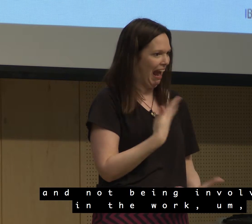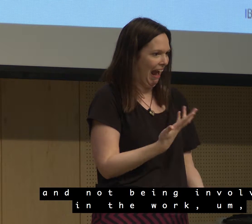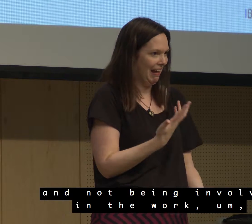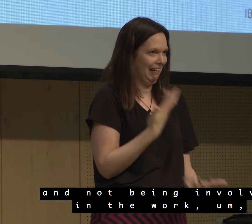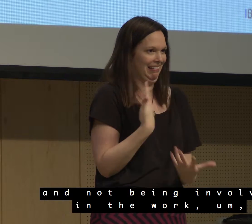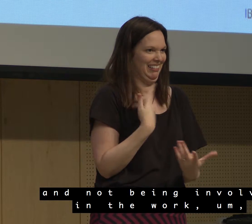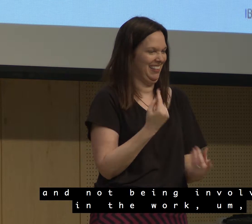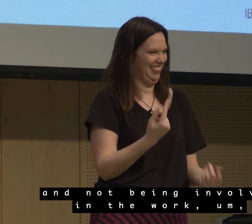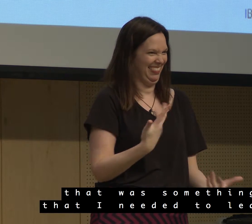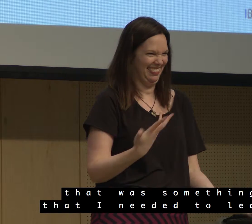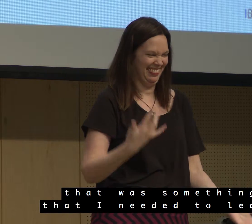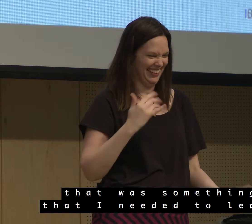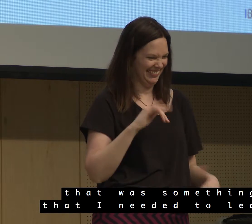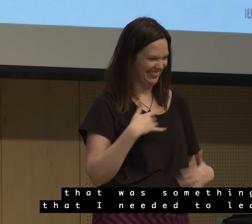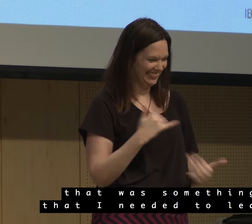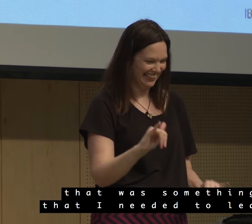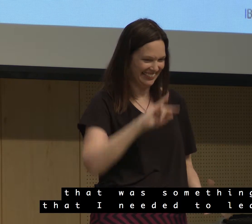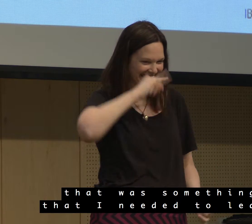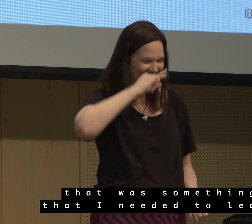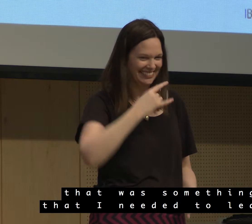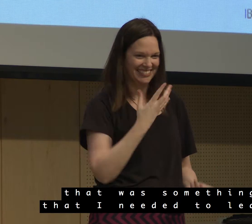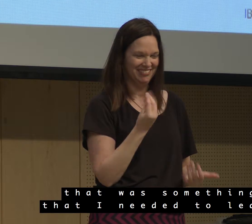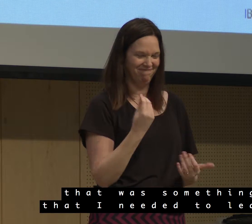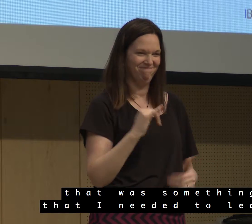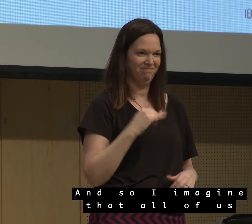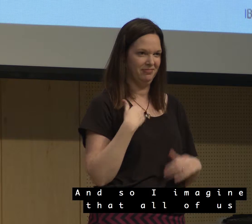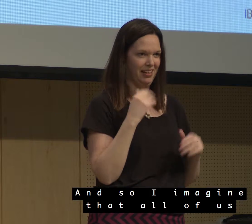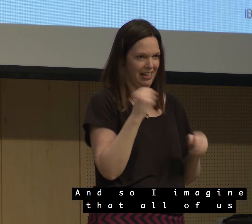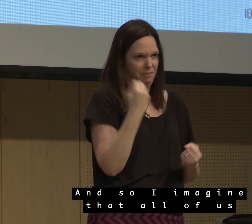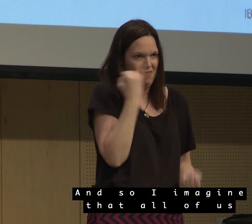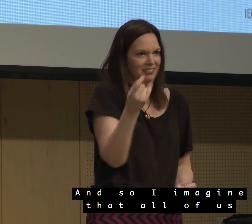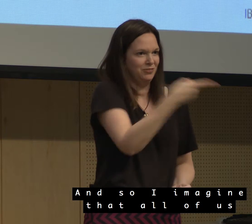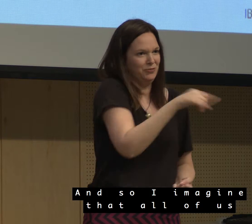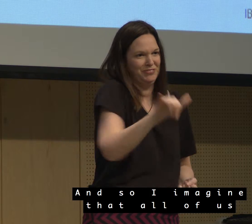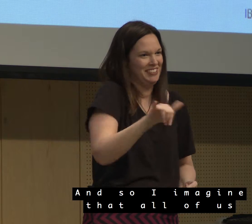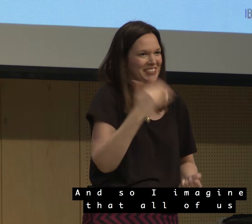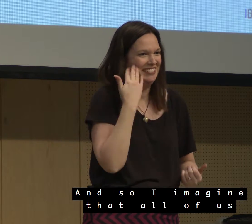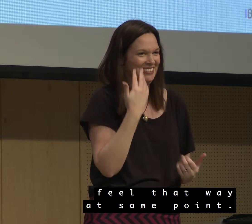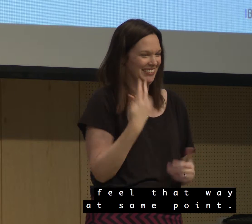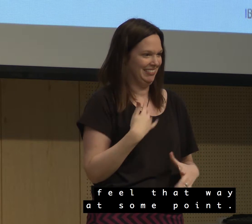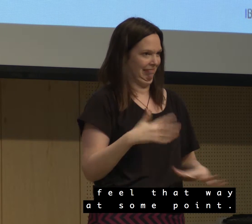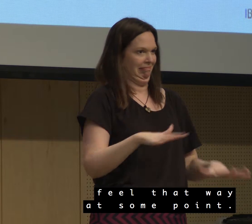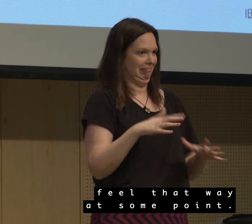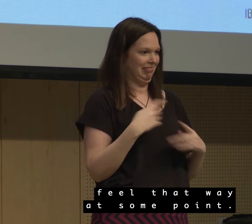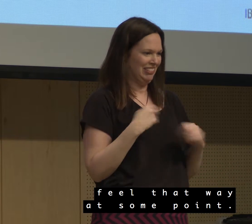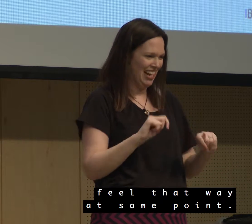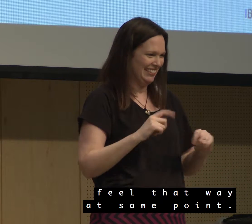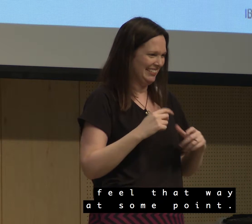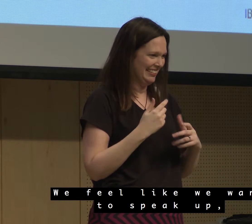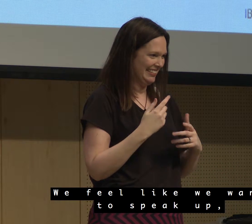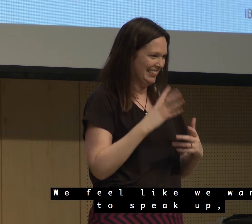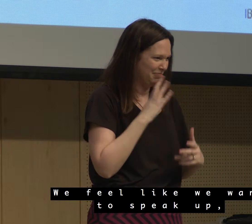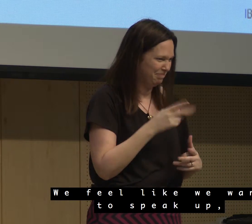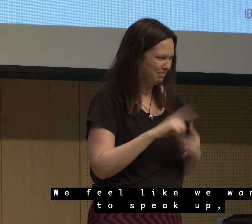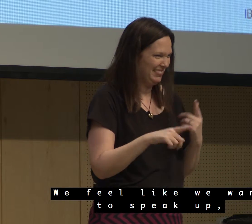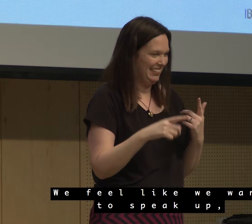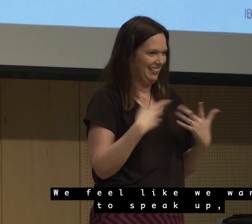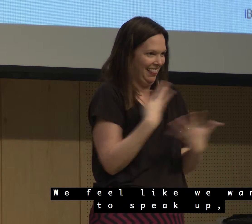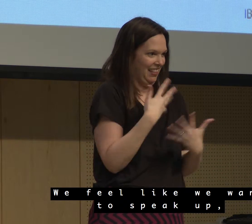in the work, that was something that I needed to learn. And so I imagine that all of us feel that way at some point. We feel like we want to speak